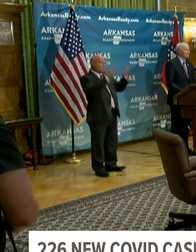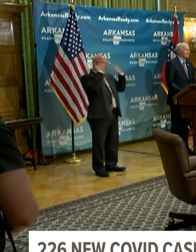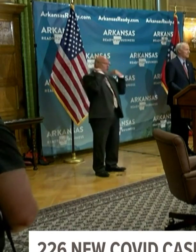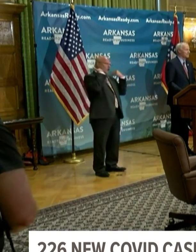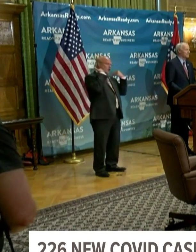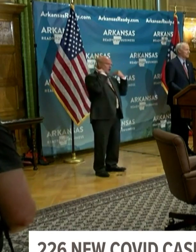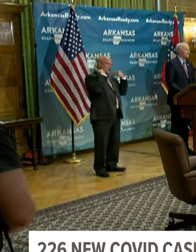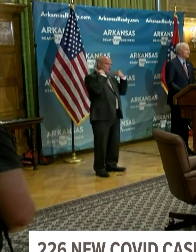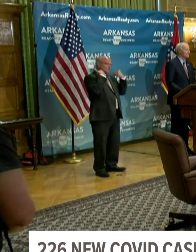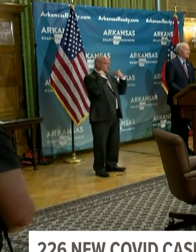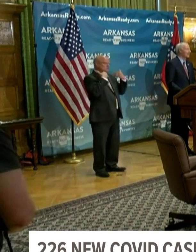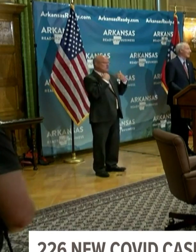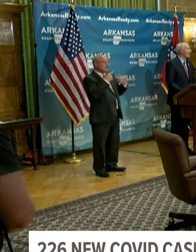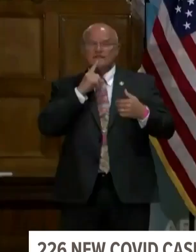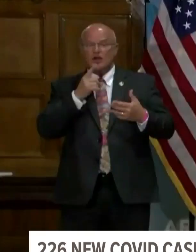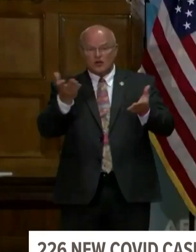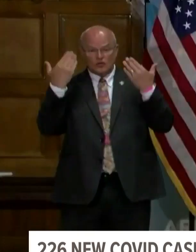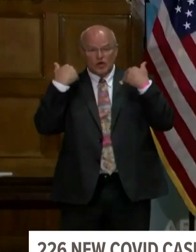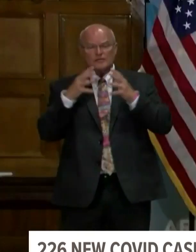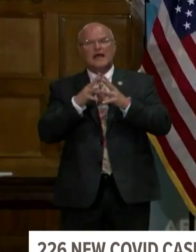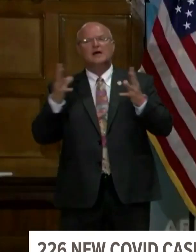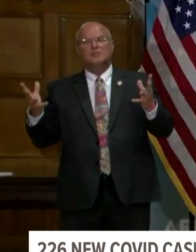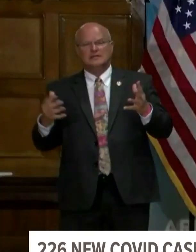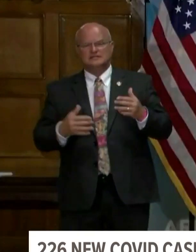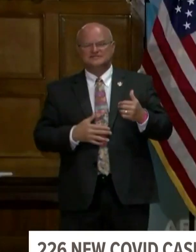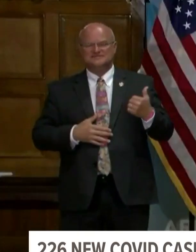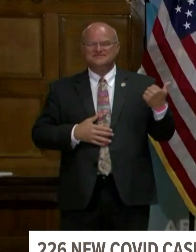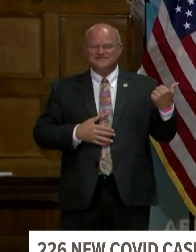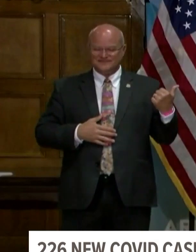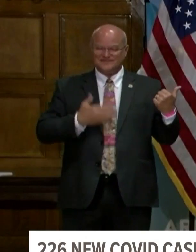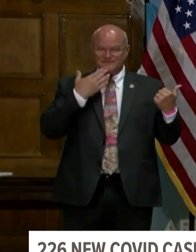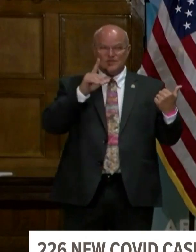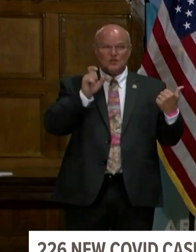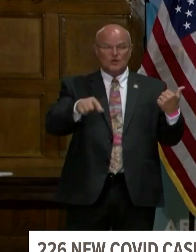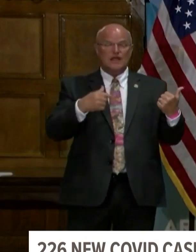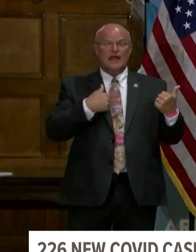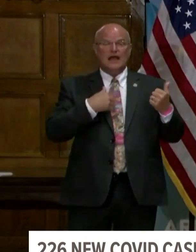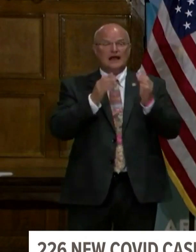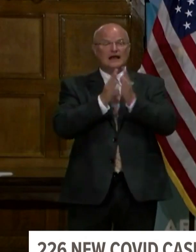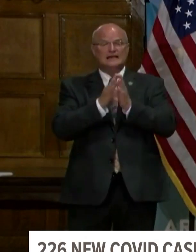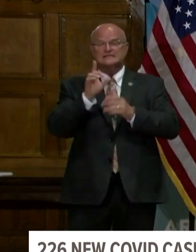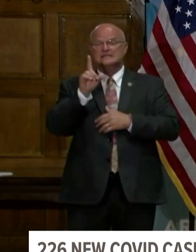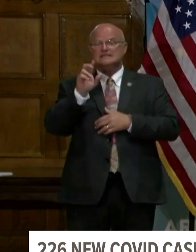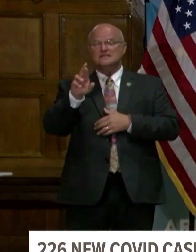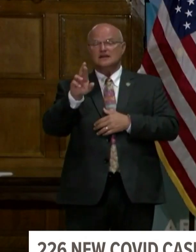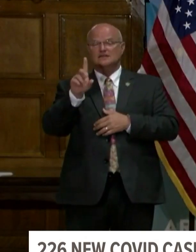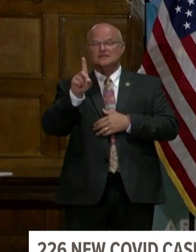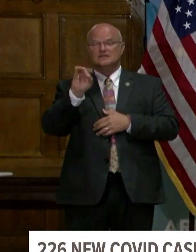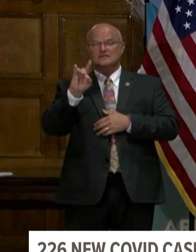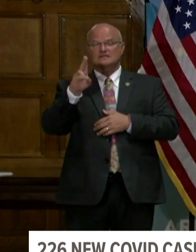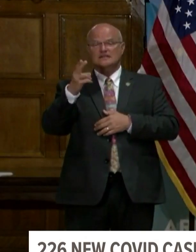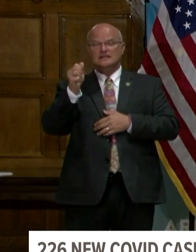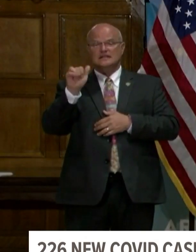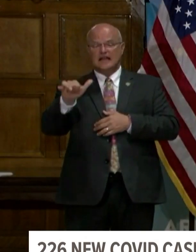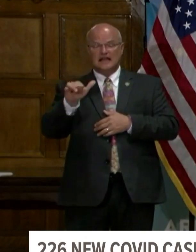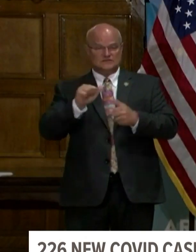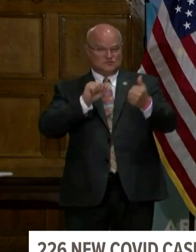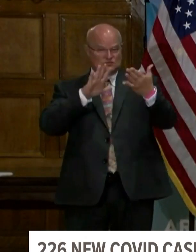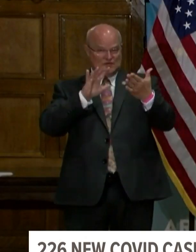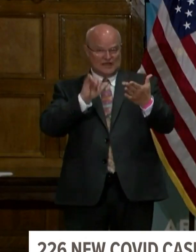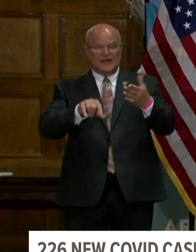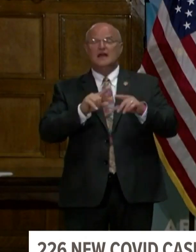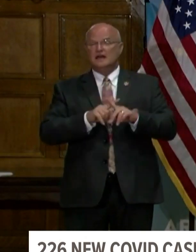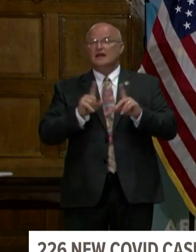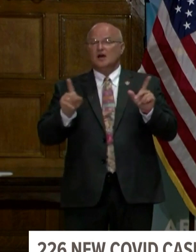And if so, by how much? Great question, and I'm going to ask Dr. Dillahay to address that,